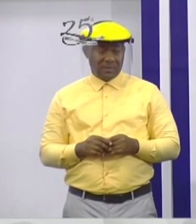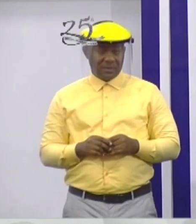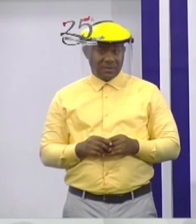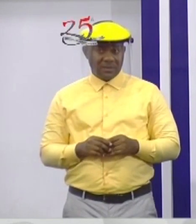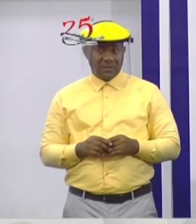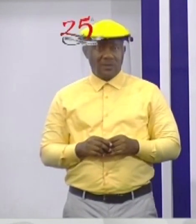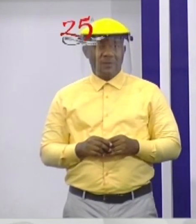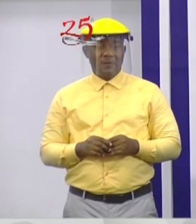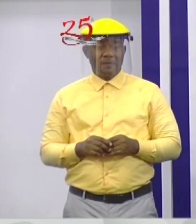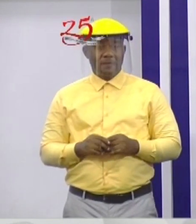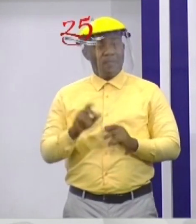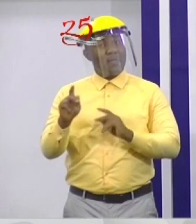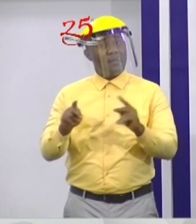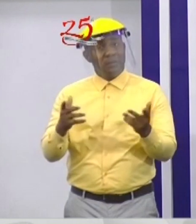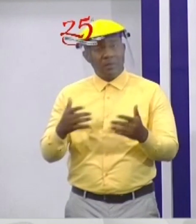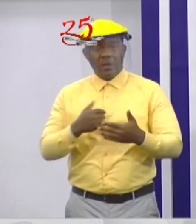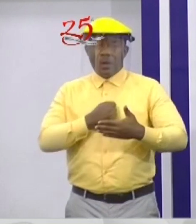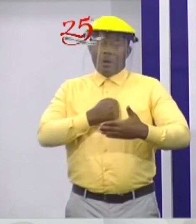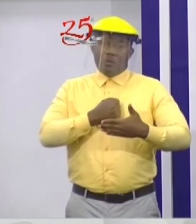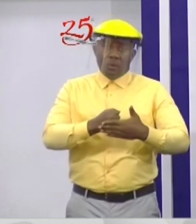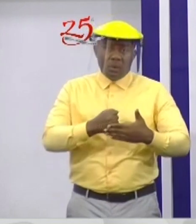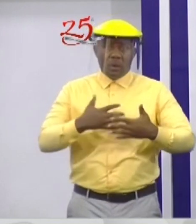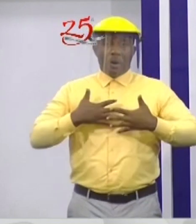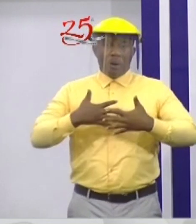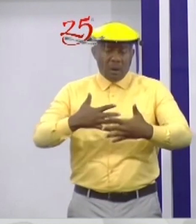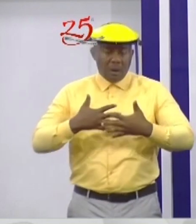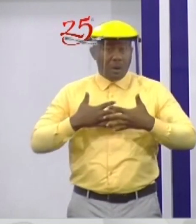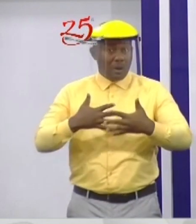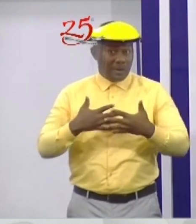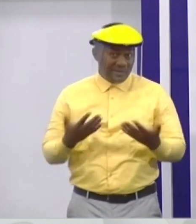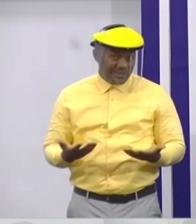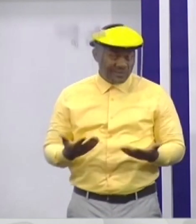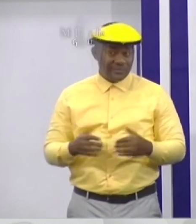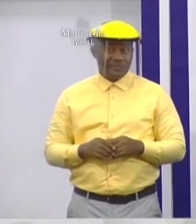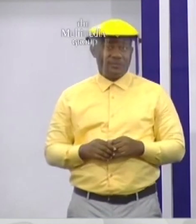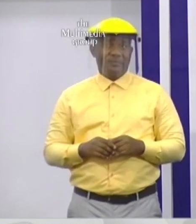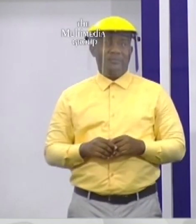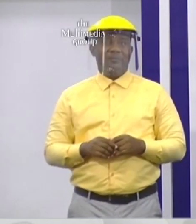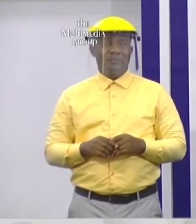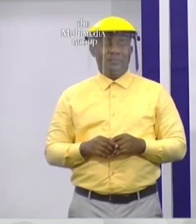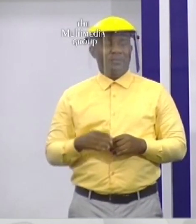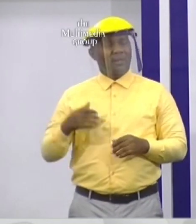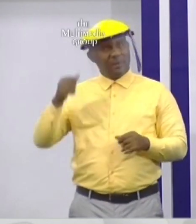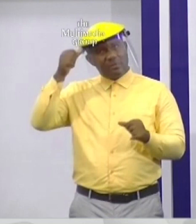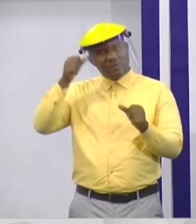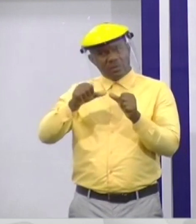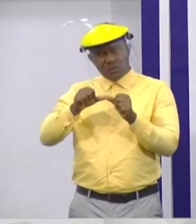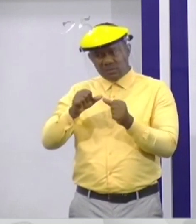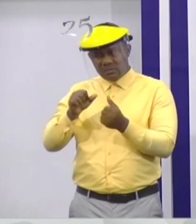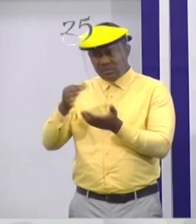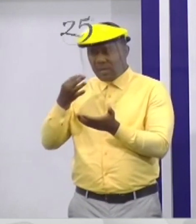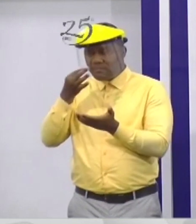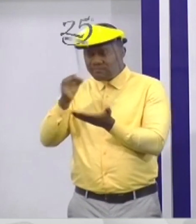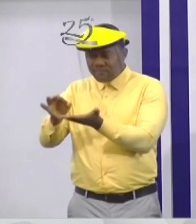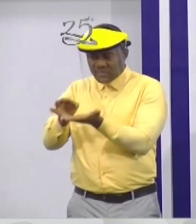stage of life and short of breath, let's also think about COVID and take sample for testing. And